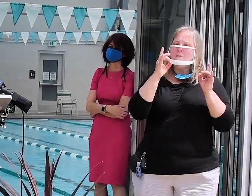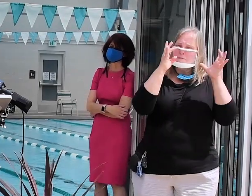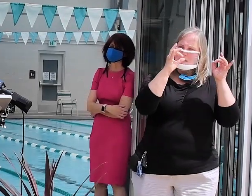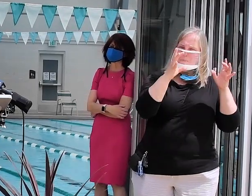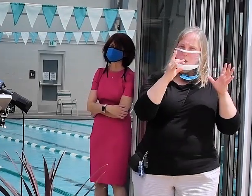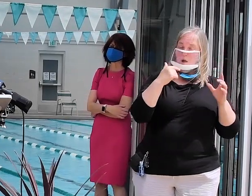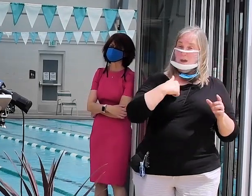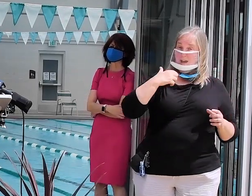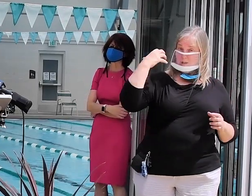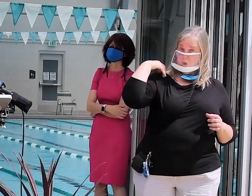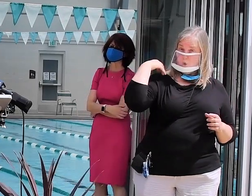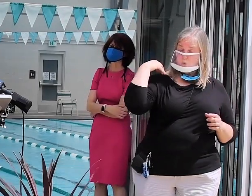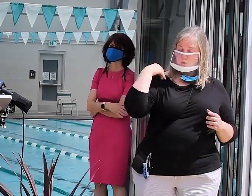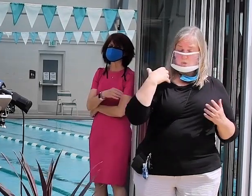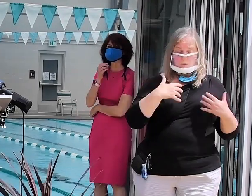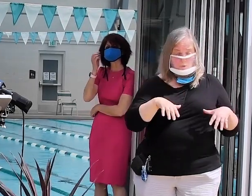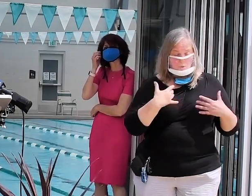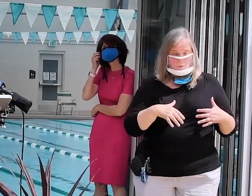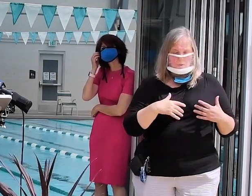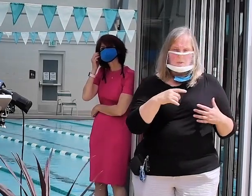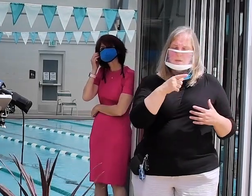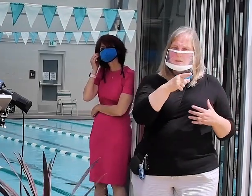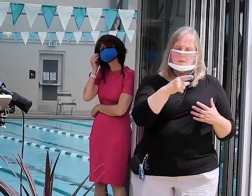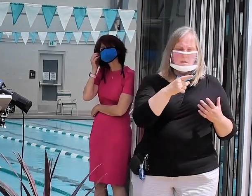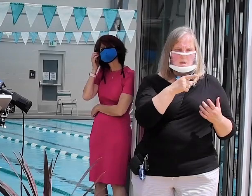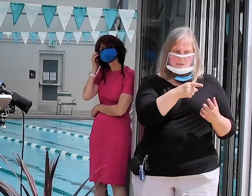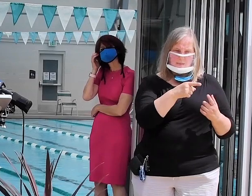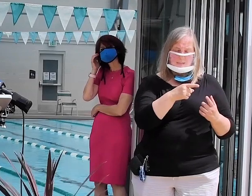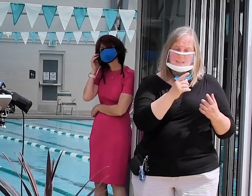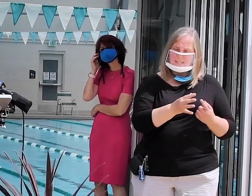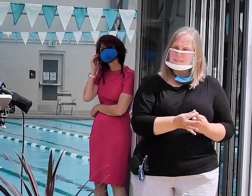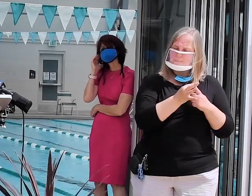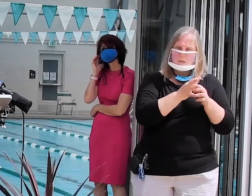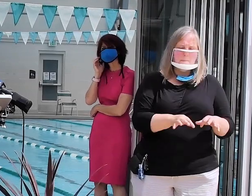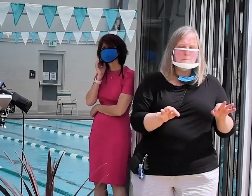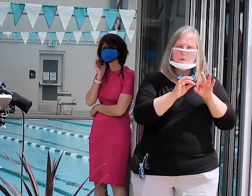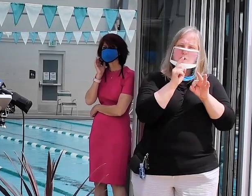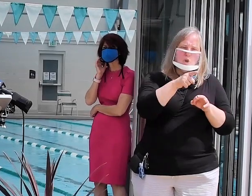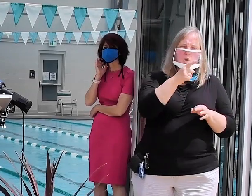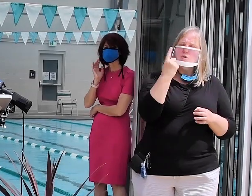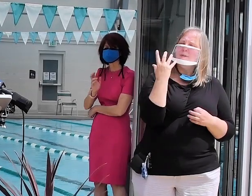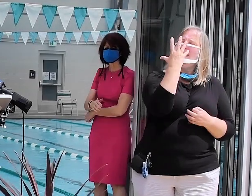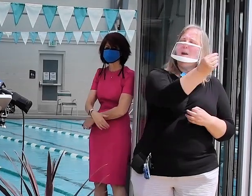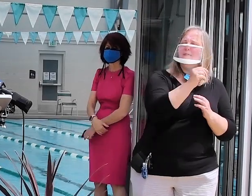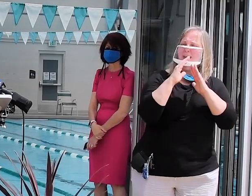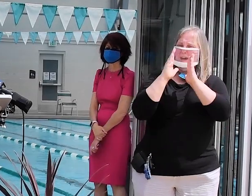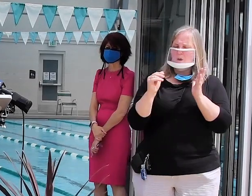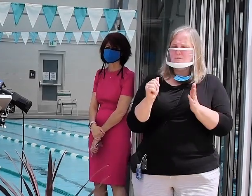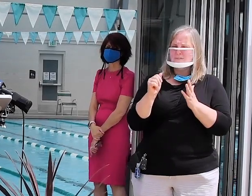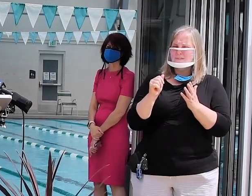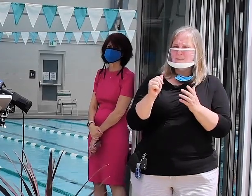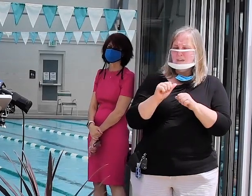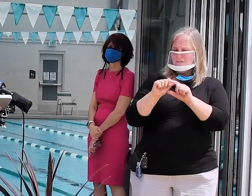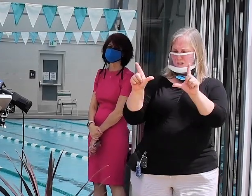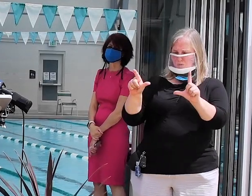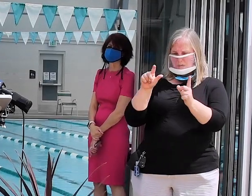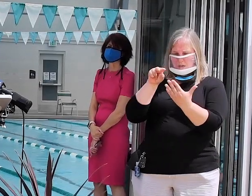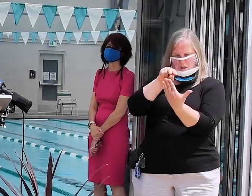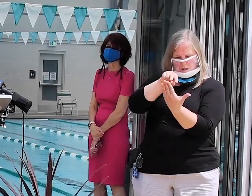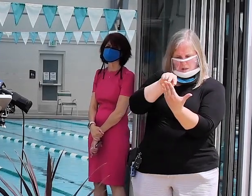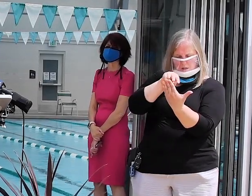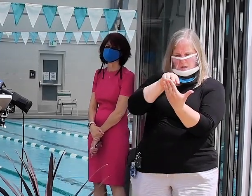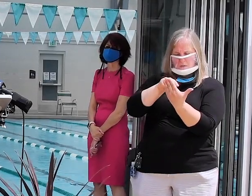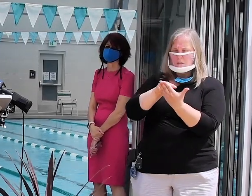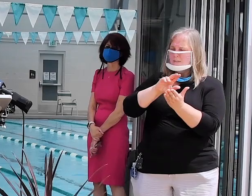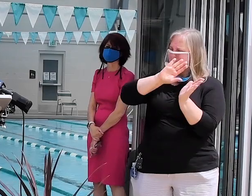as I coach, it has been exceptionally important for her just to get out of the house, get off the screen. Again, we're getting a lot of